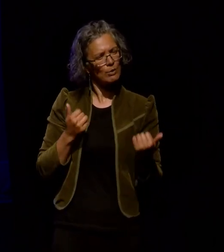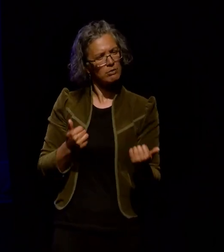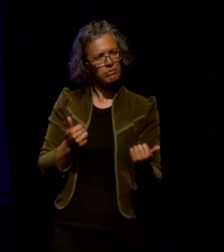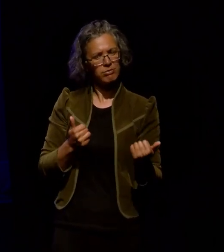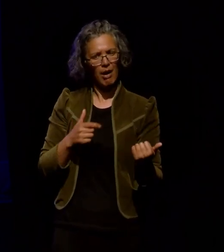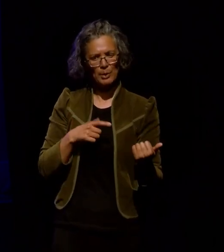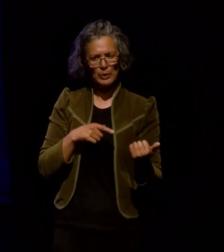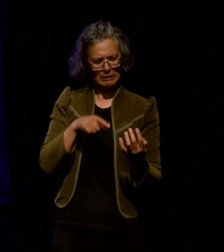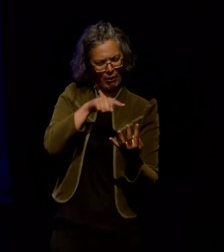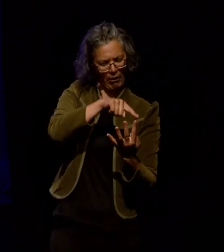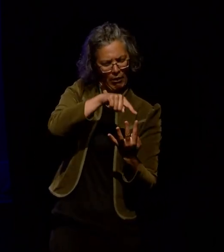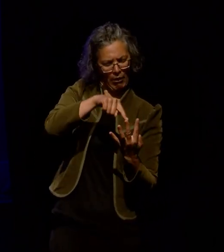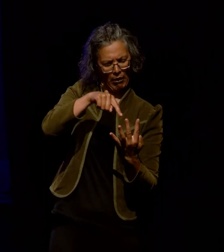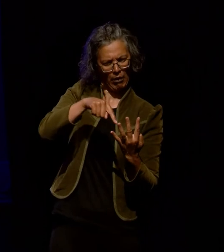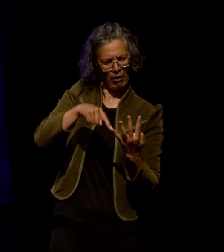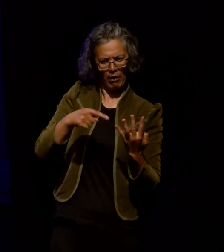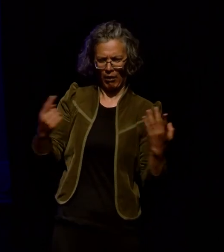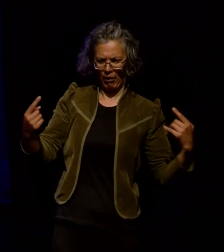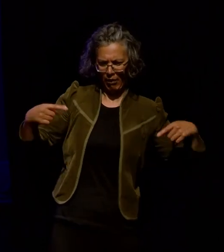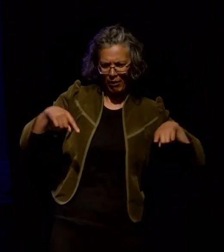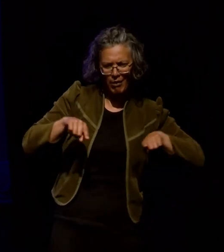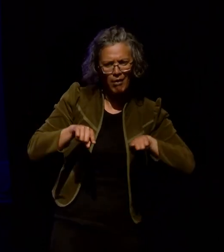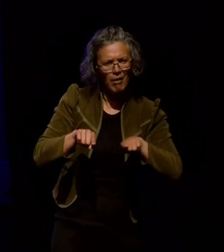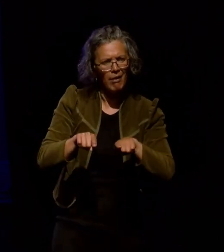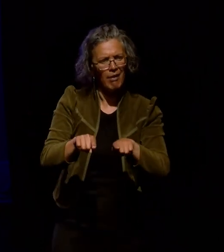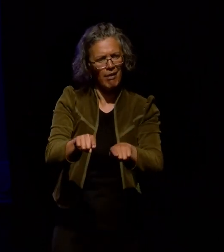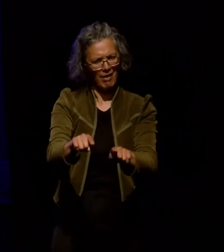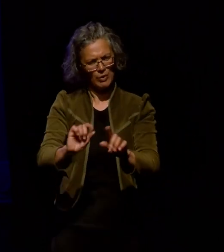so many different strands together at a key moment for a cool project.